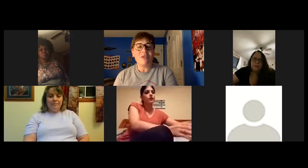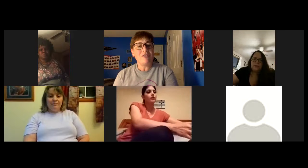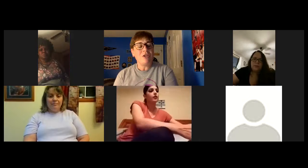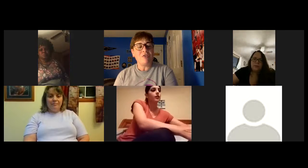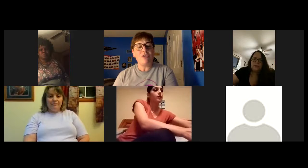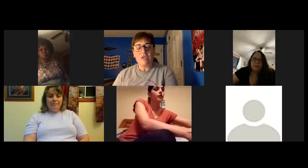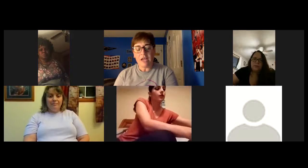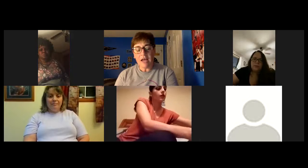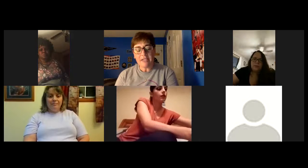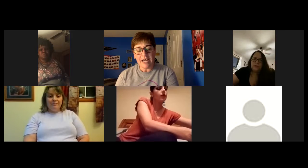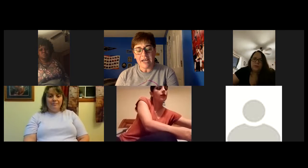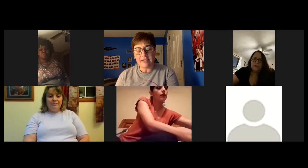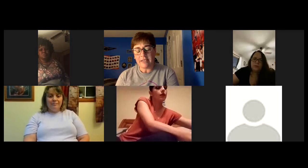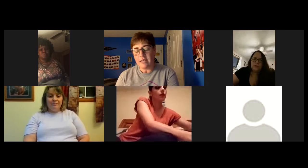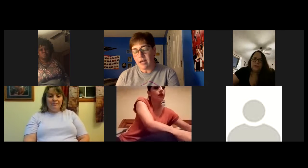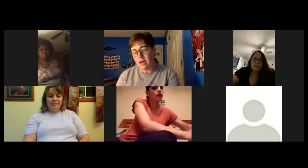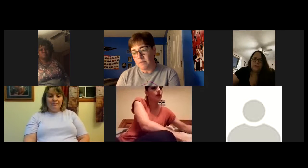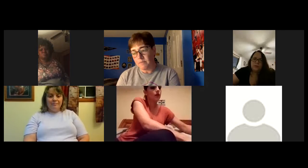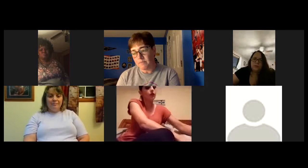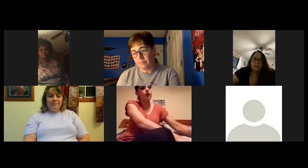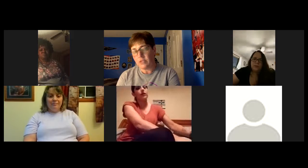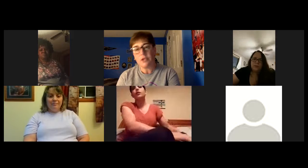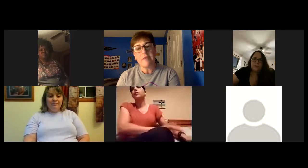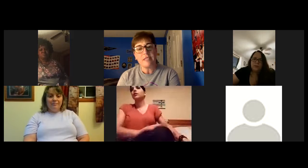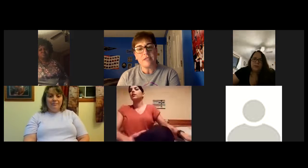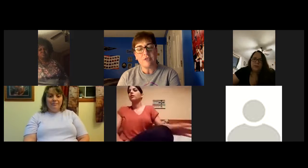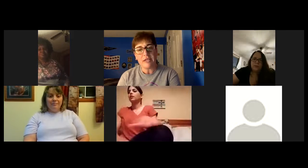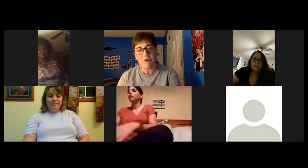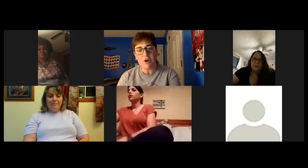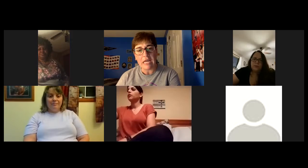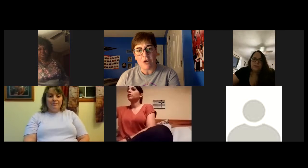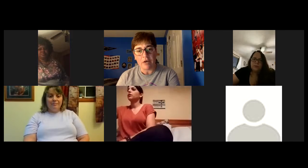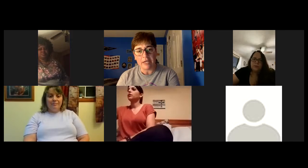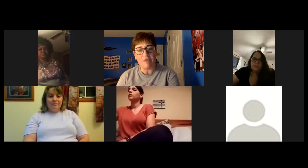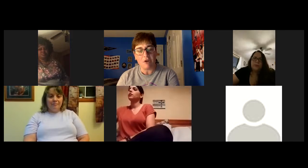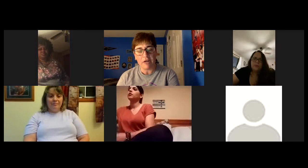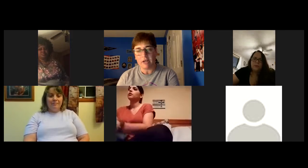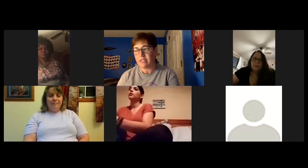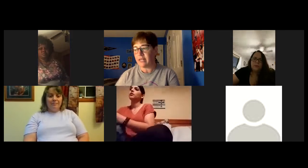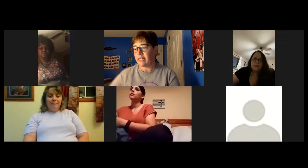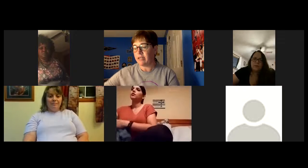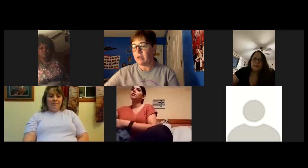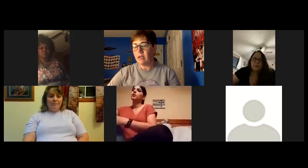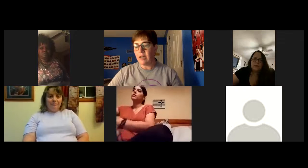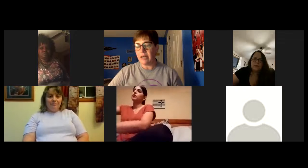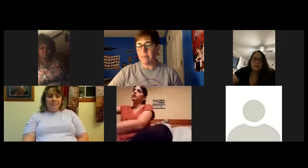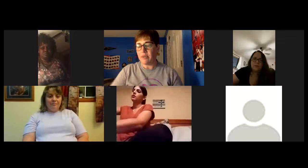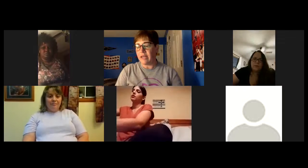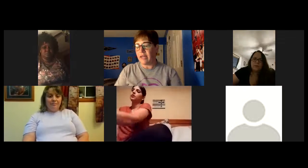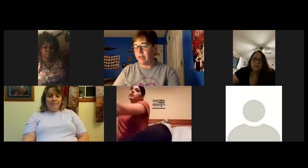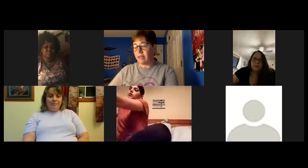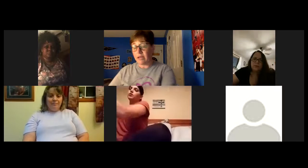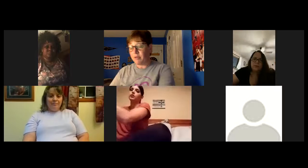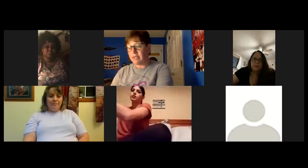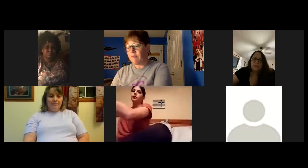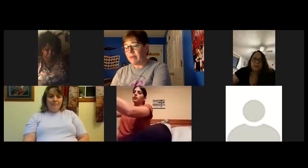So, you can contact the Services for the Deaf and Hard of Hearing. And if y'all are interested, I can put